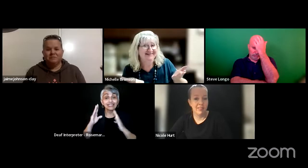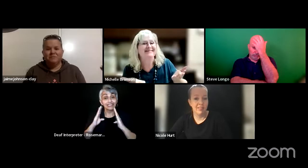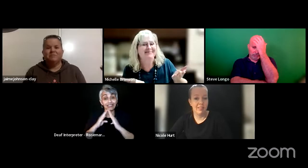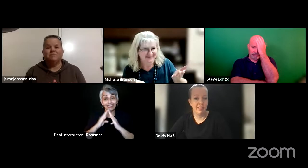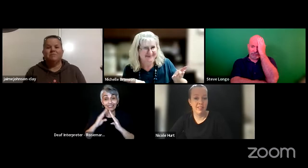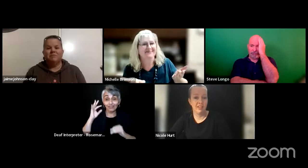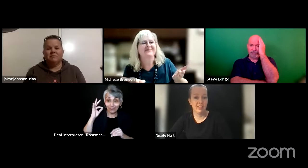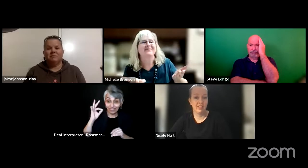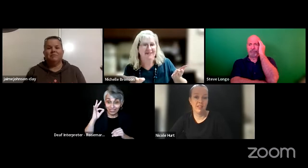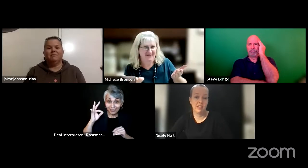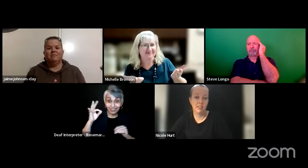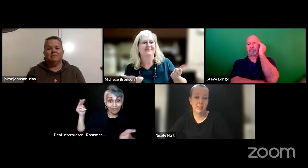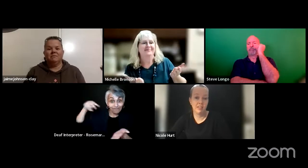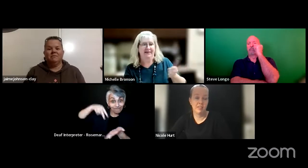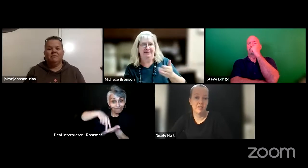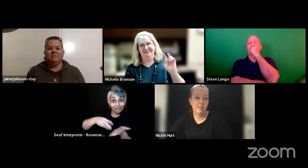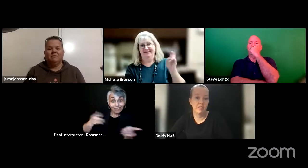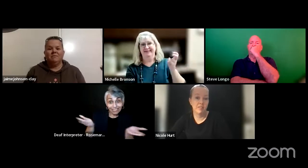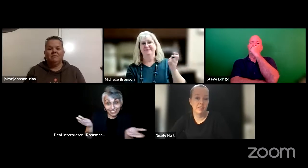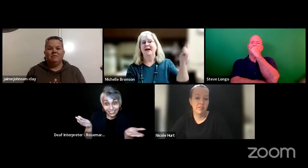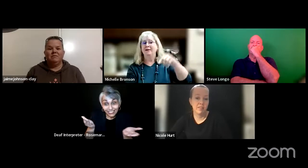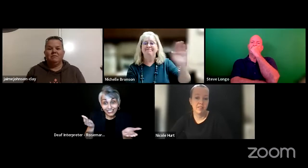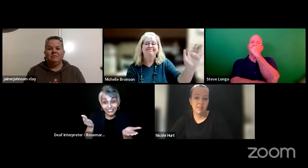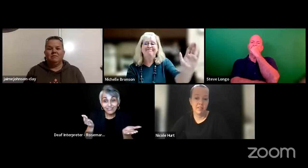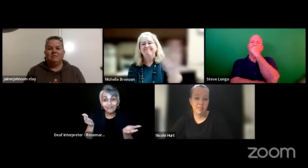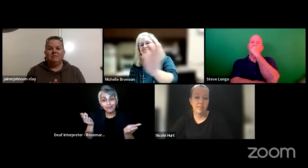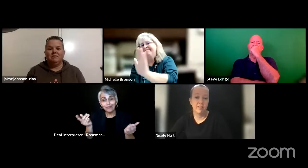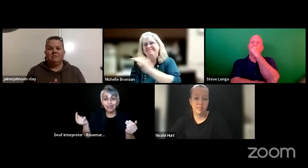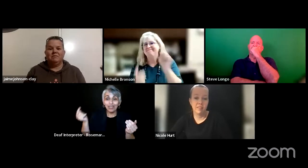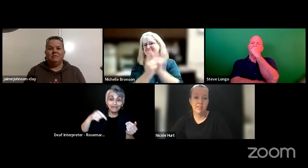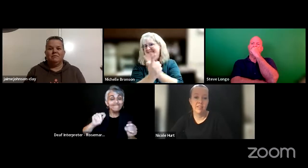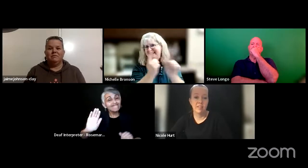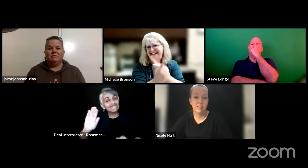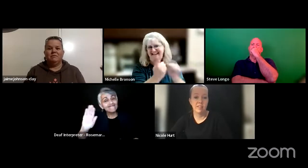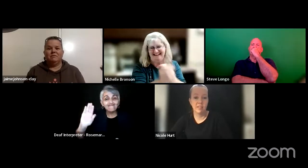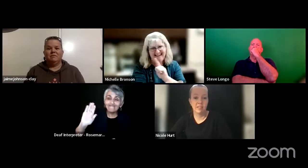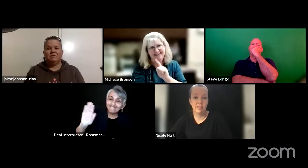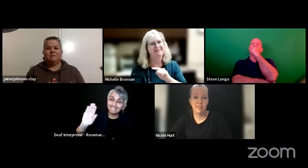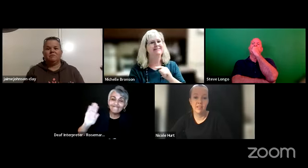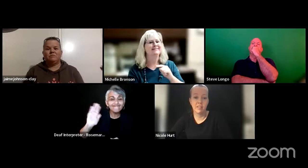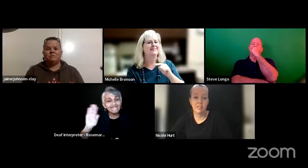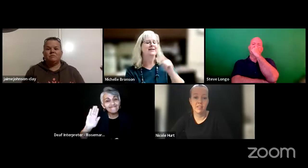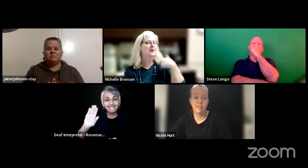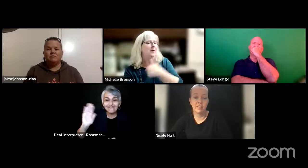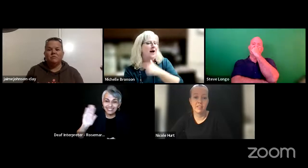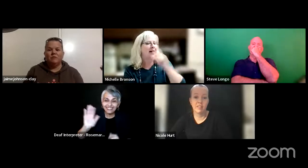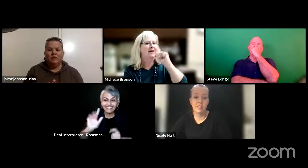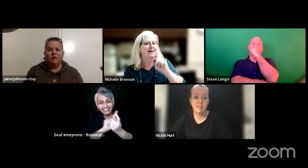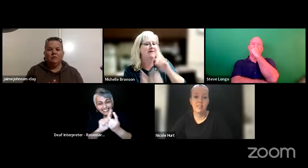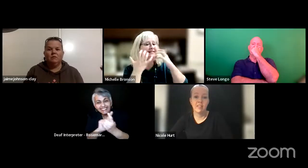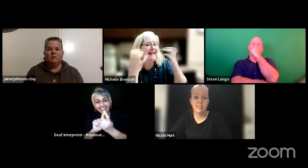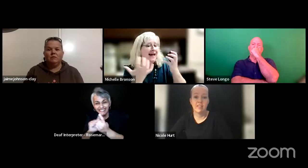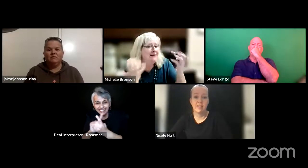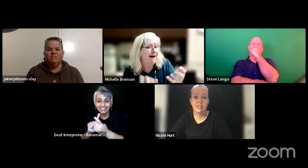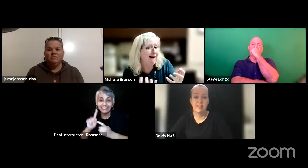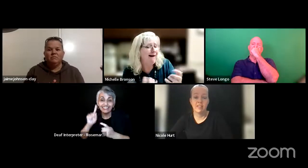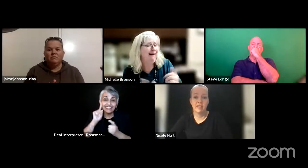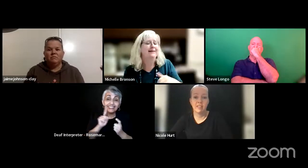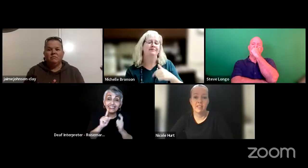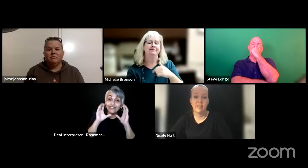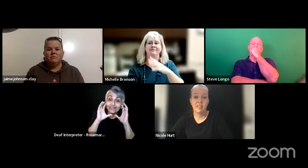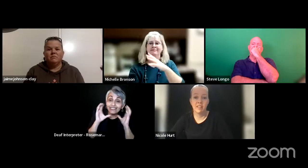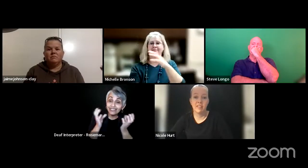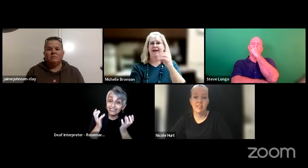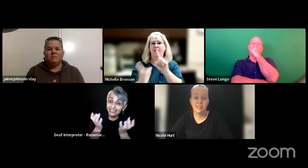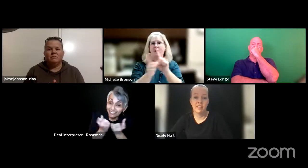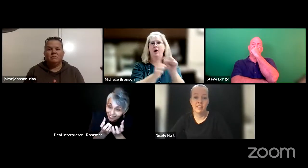Miss City of Fresno was here. So she came and did her hellos and greeted everybody.